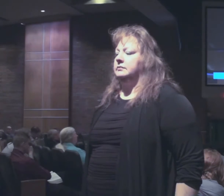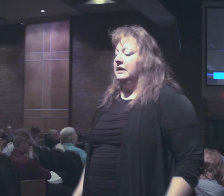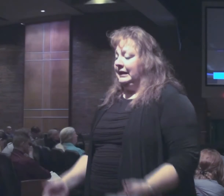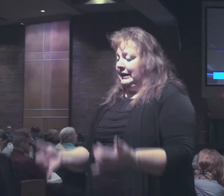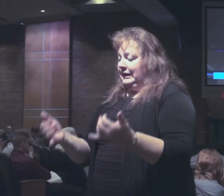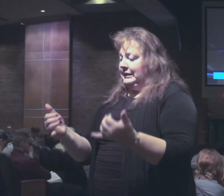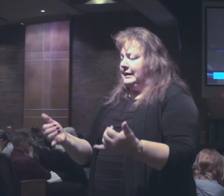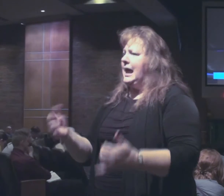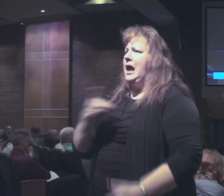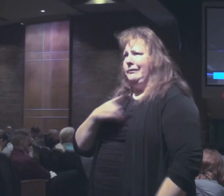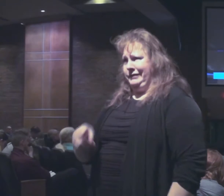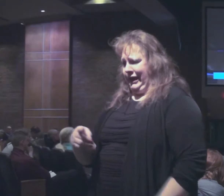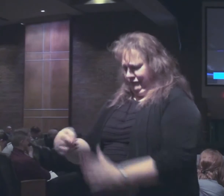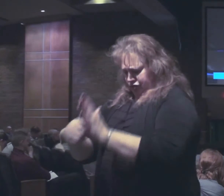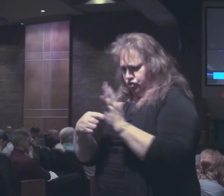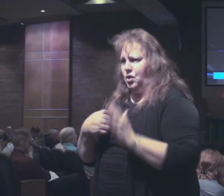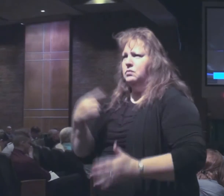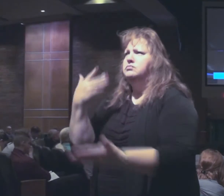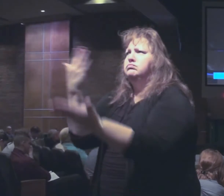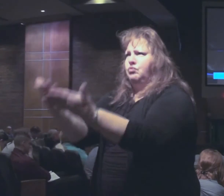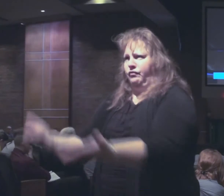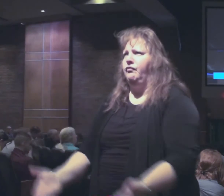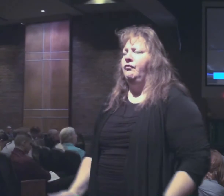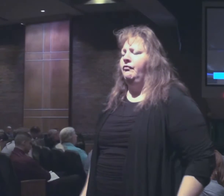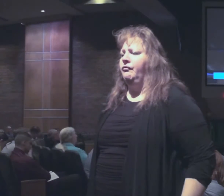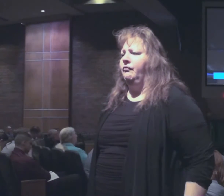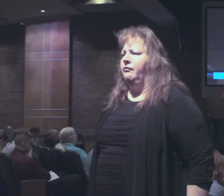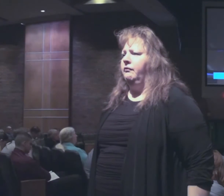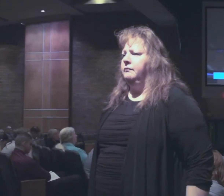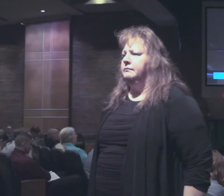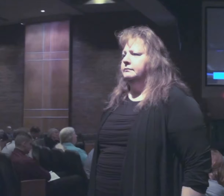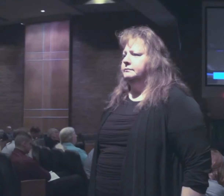Now, David, you ought to be showing us some proof.